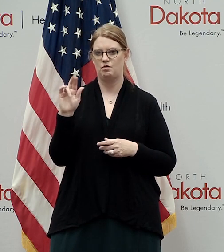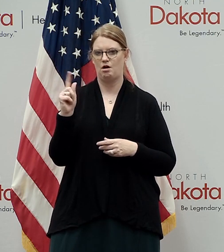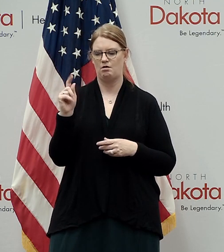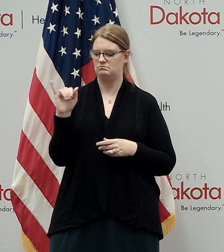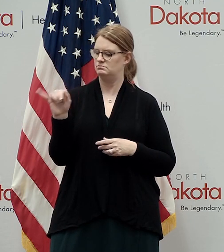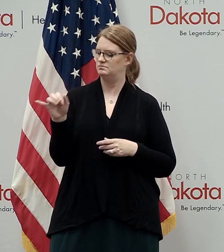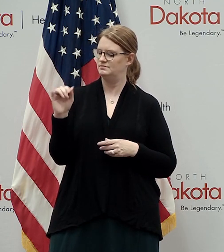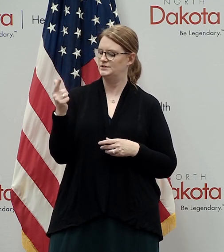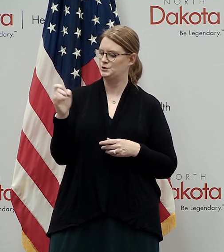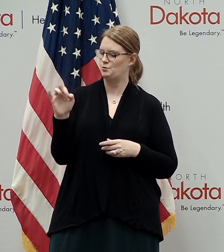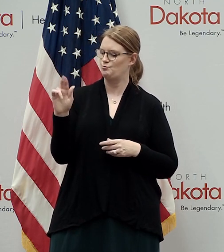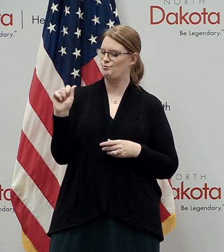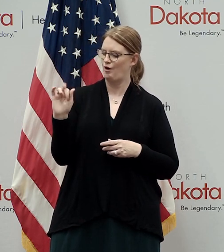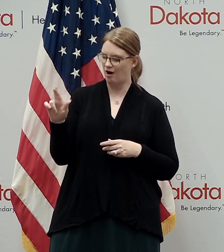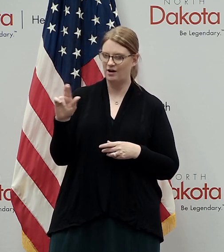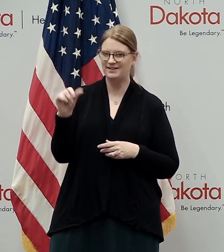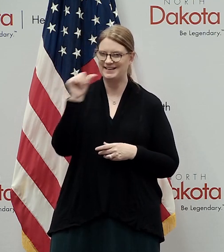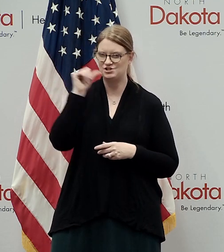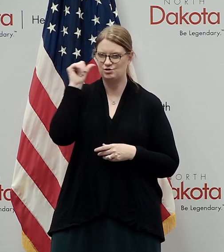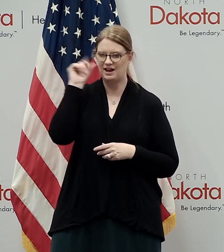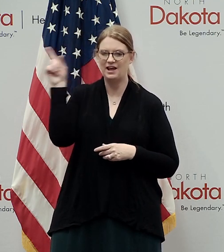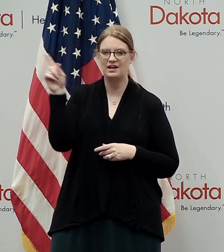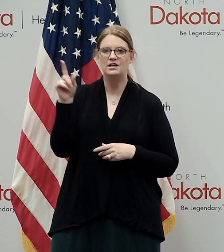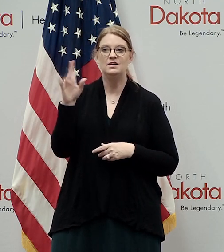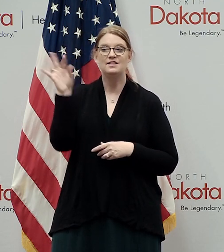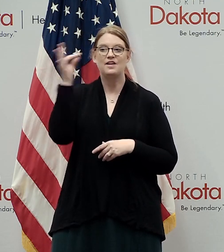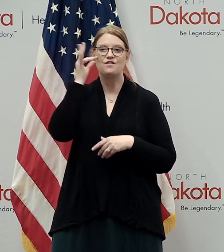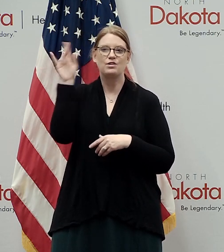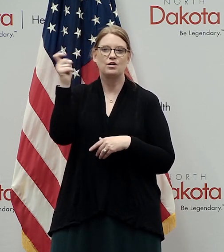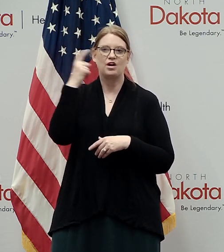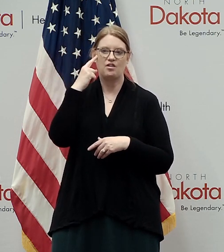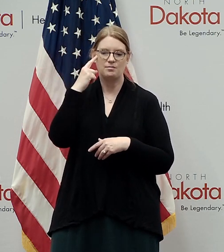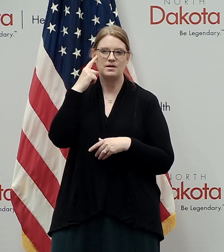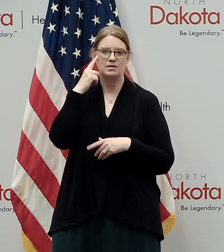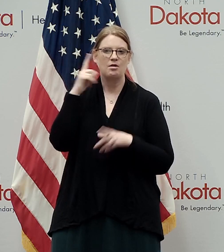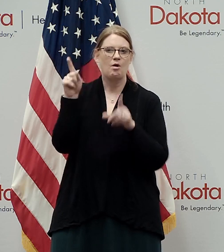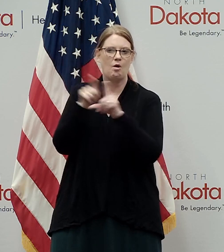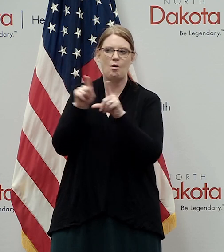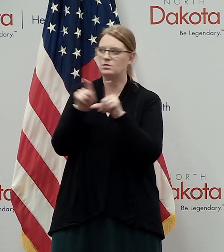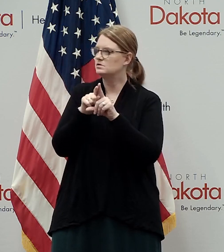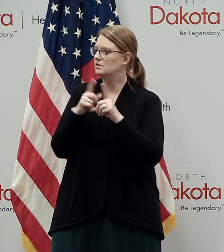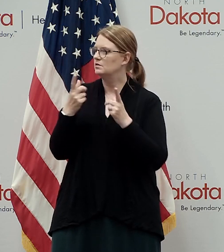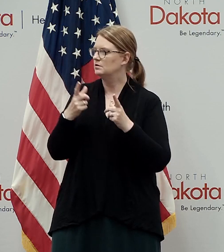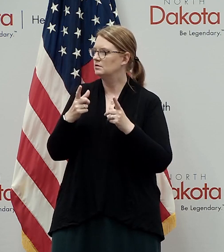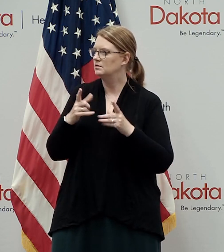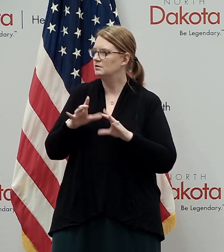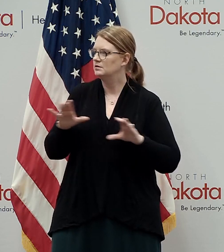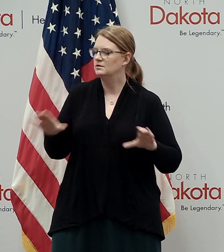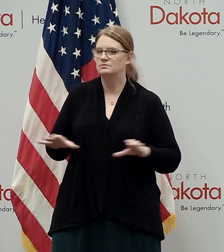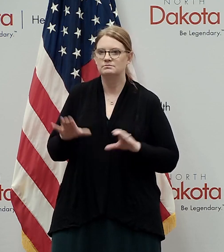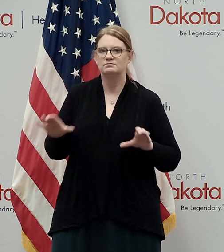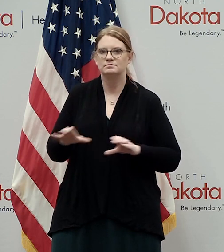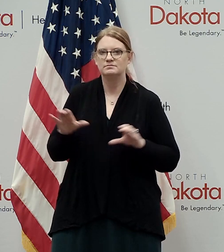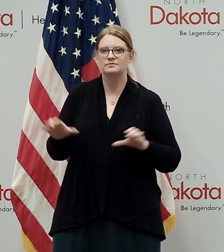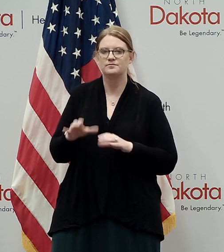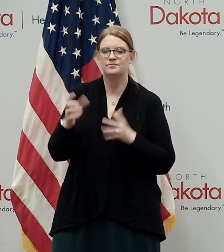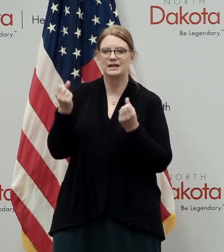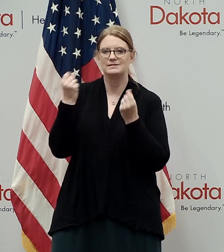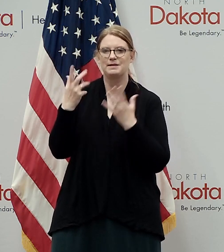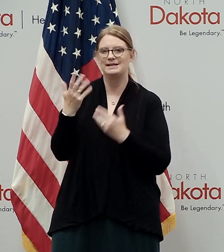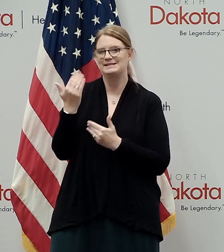Coronavirus Task Force meeting that the federal government is undertaking an effort to acquire as many